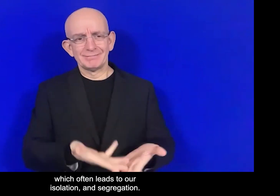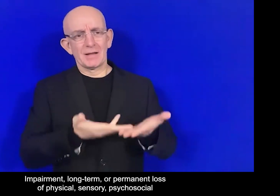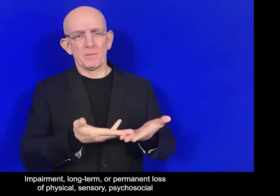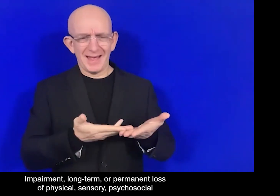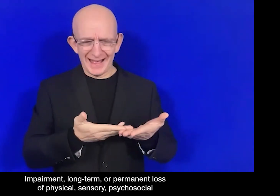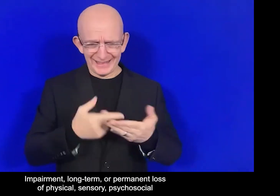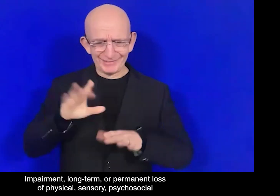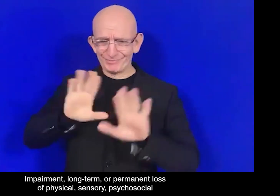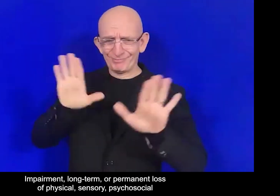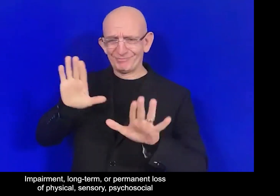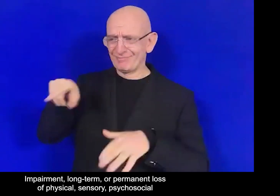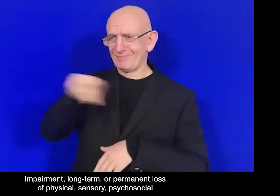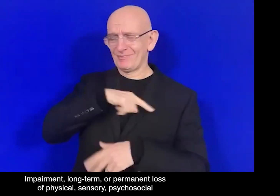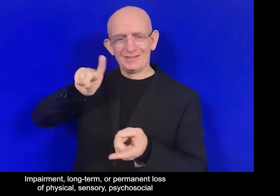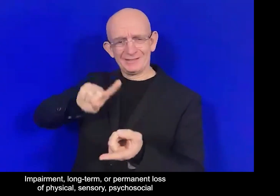Impairment,